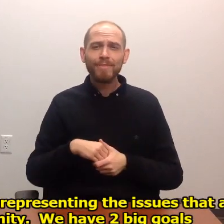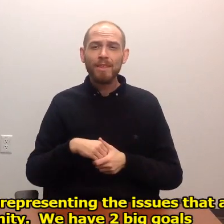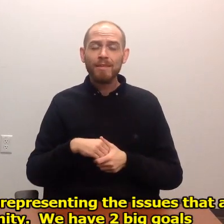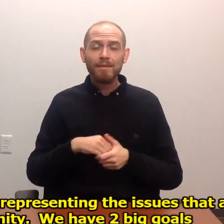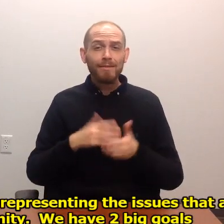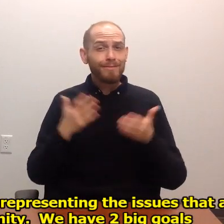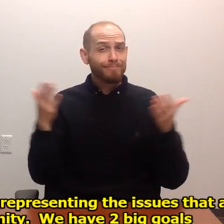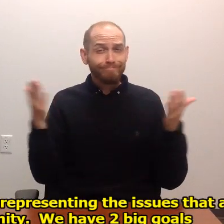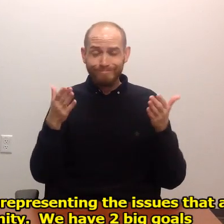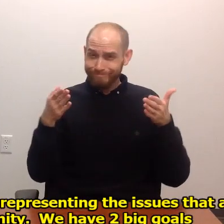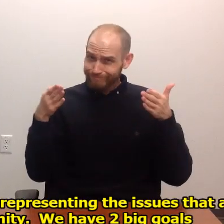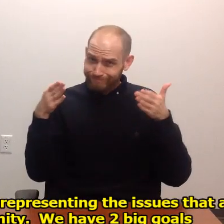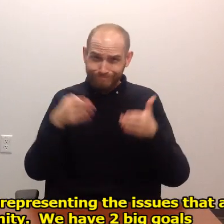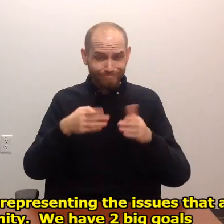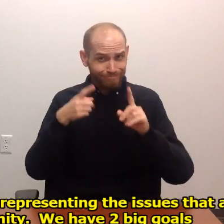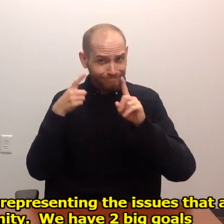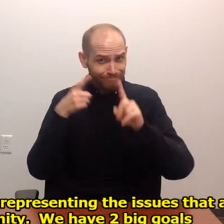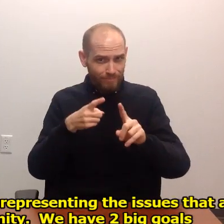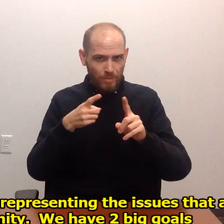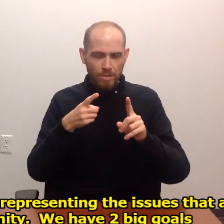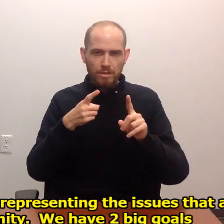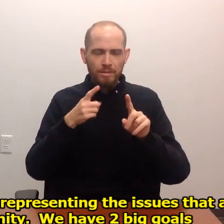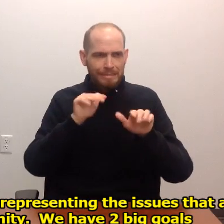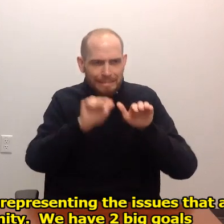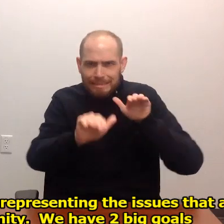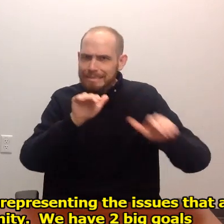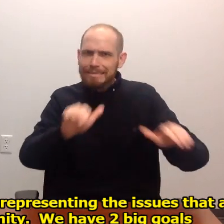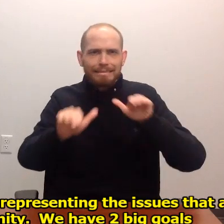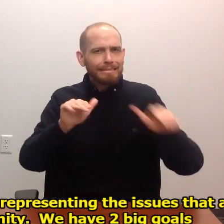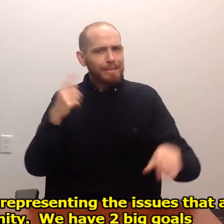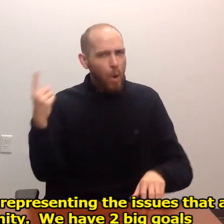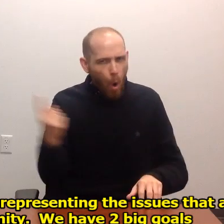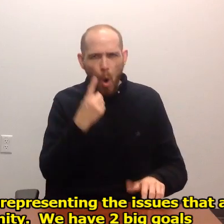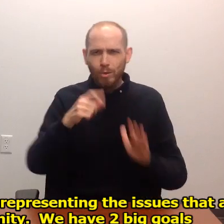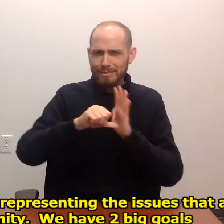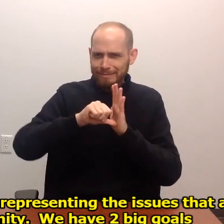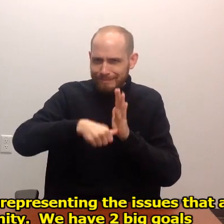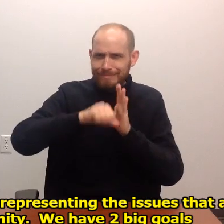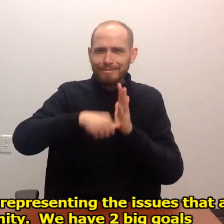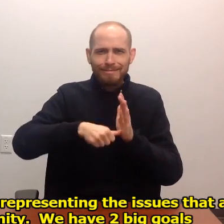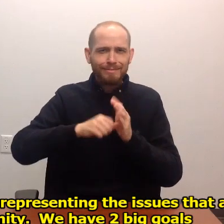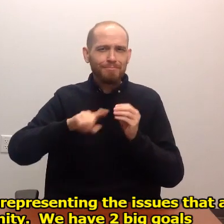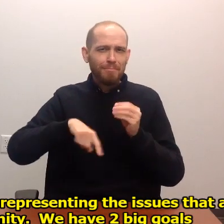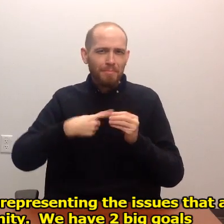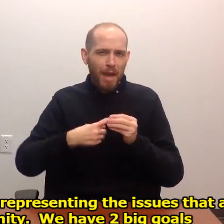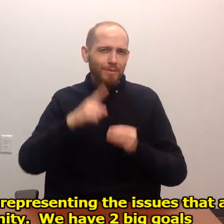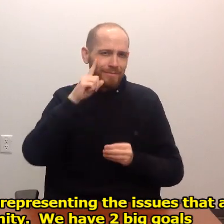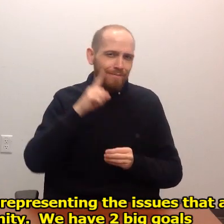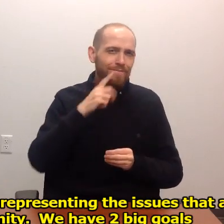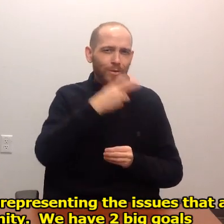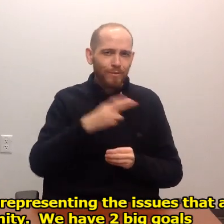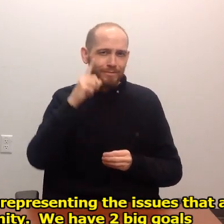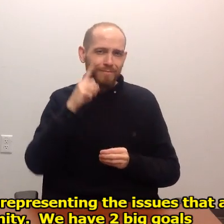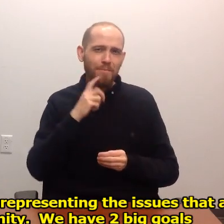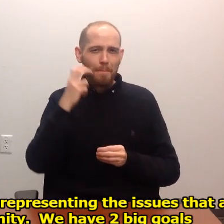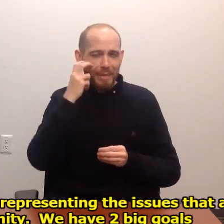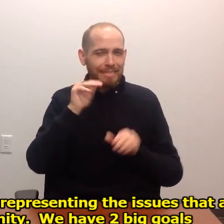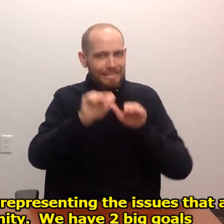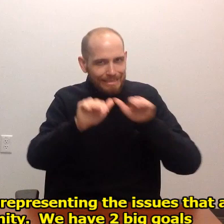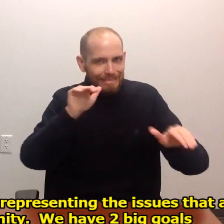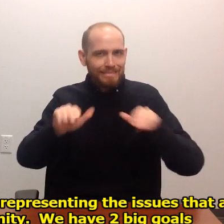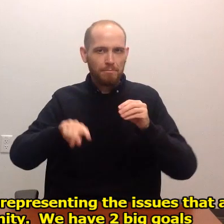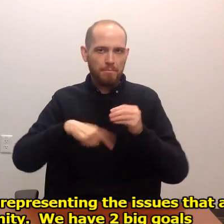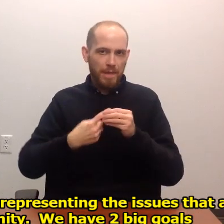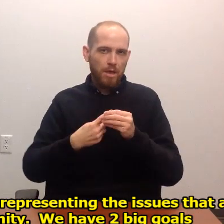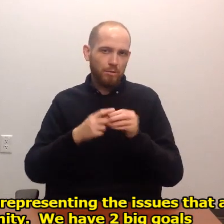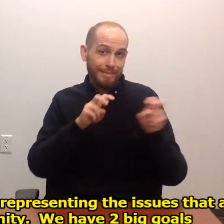are constantly aware and representing the issues that are impacting this community. We have